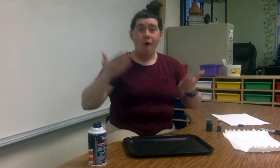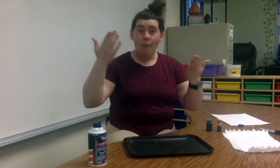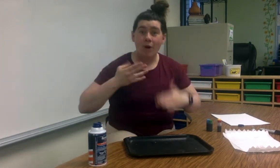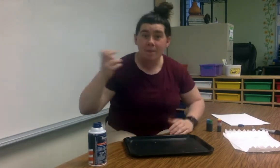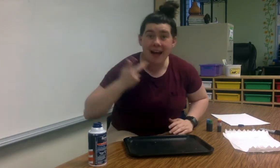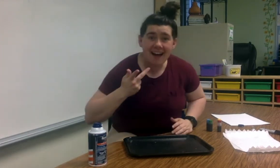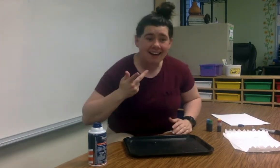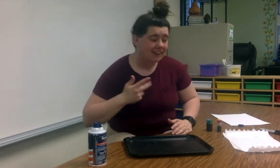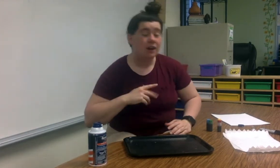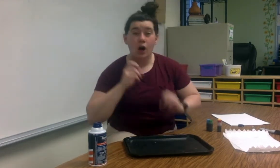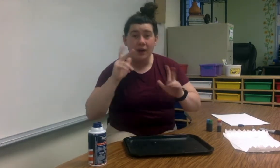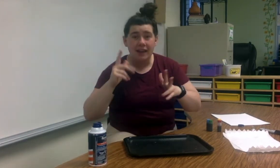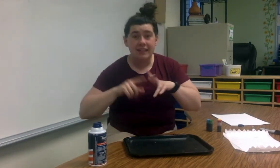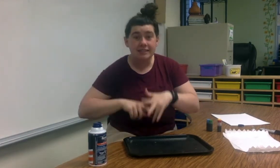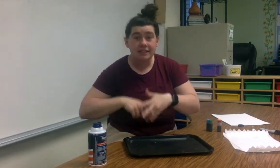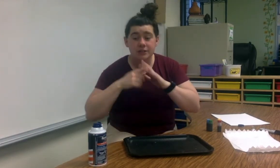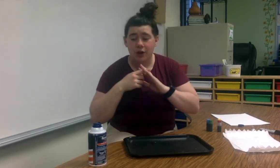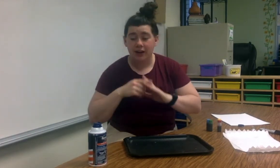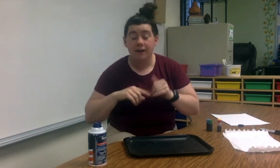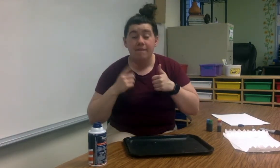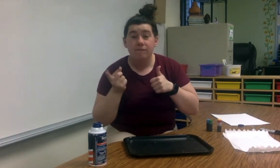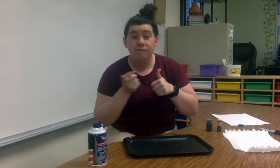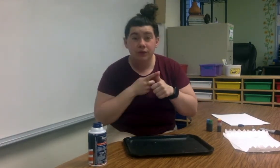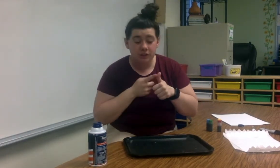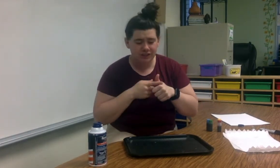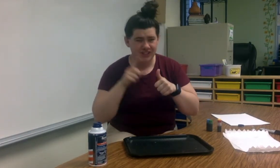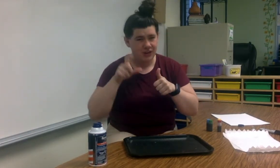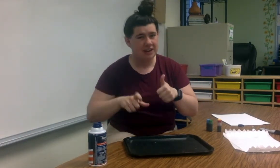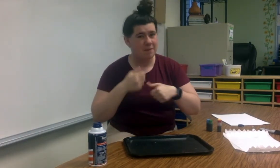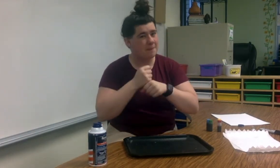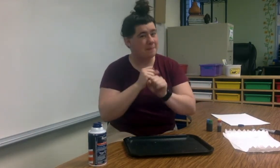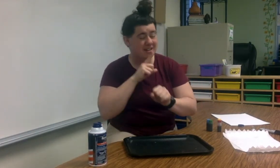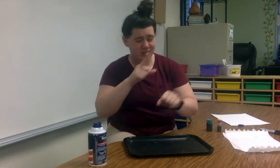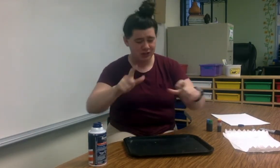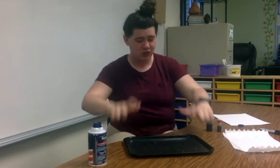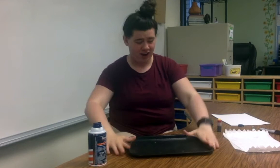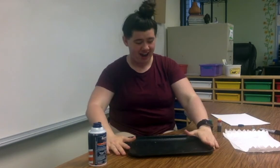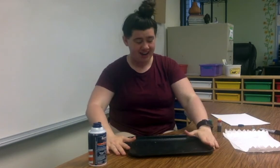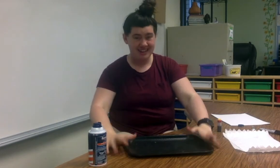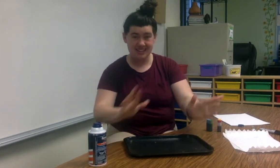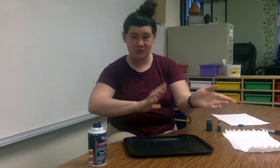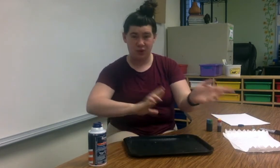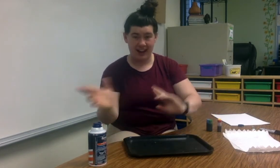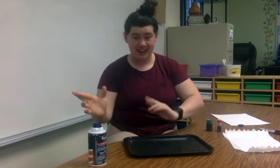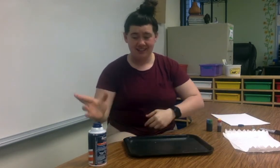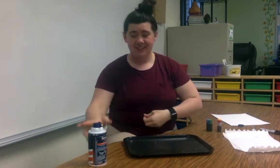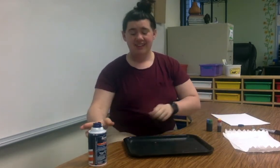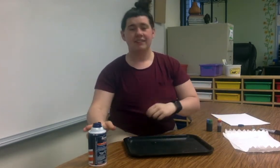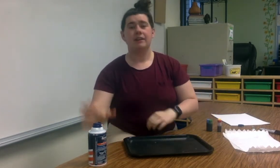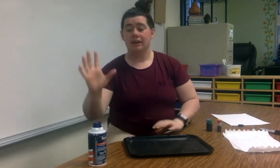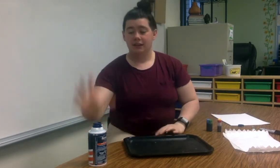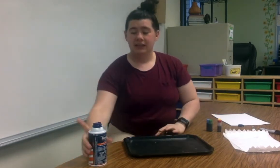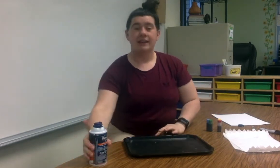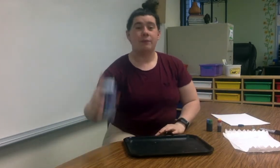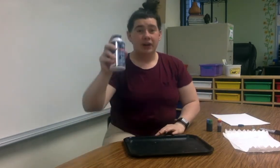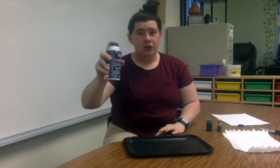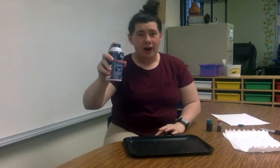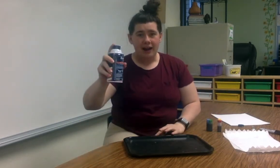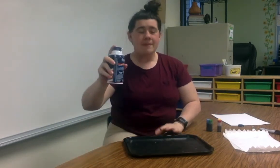Welcome back. Okay, let's get started. First, you need to make sure your tray is ready. Then we're gonna grab